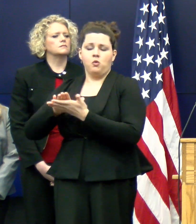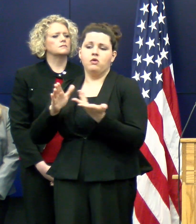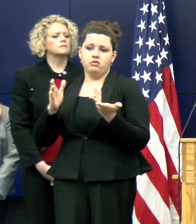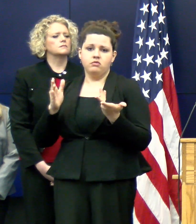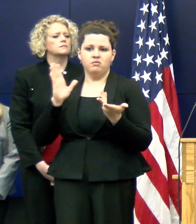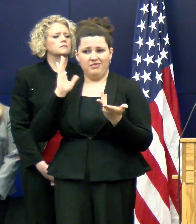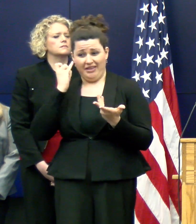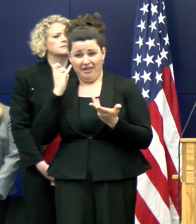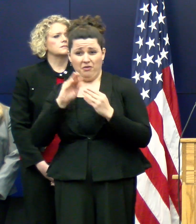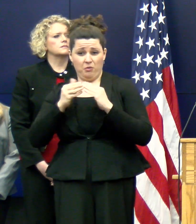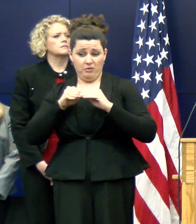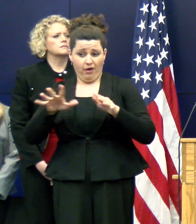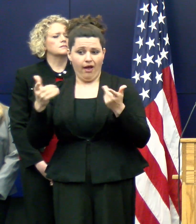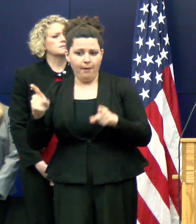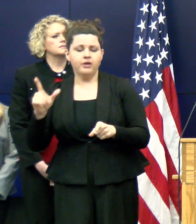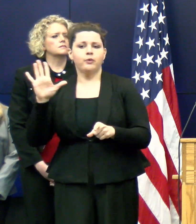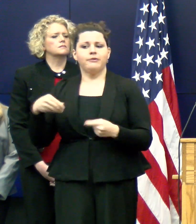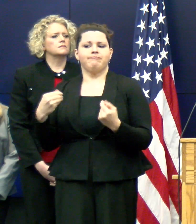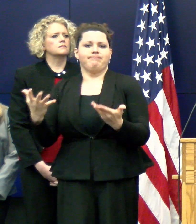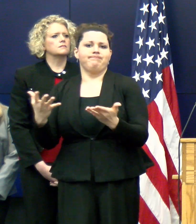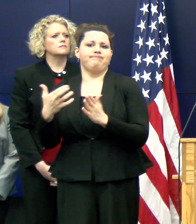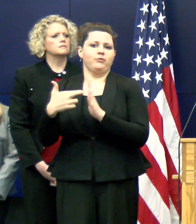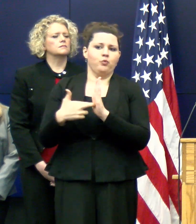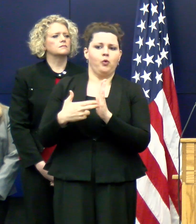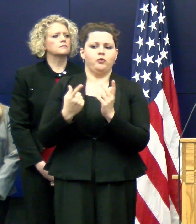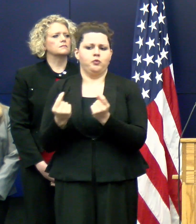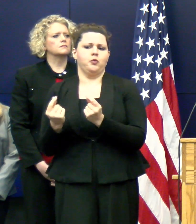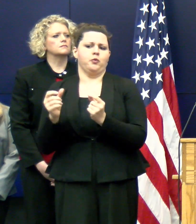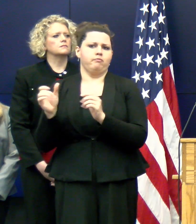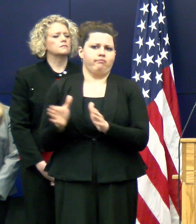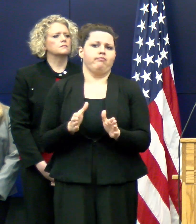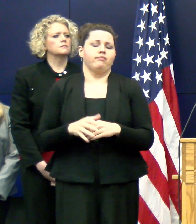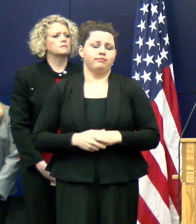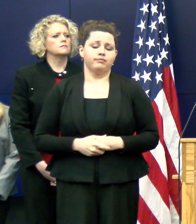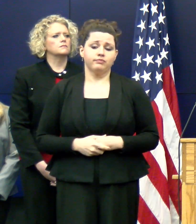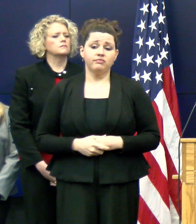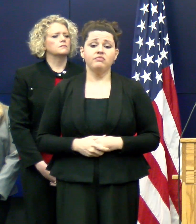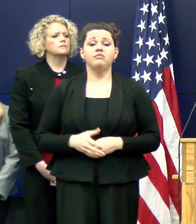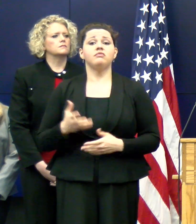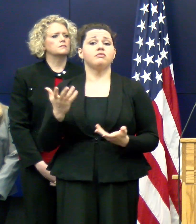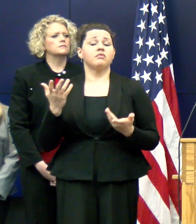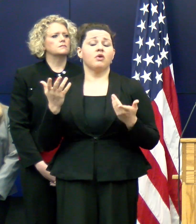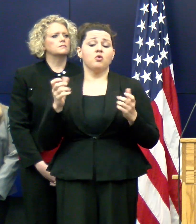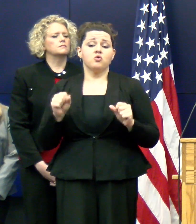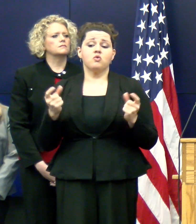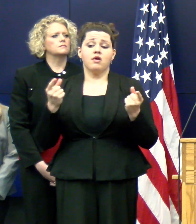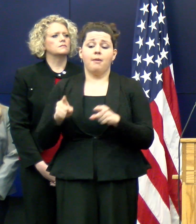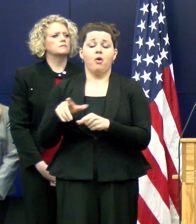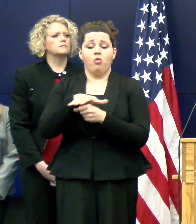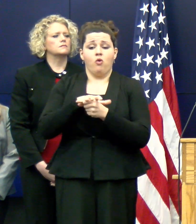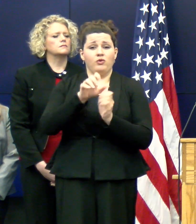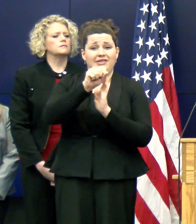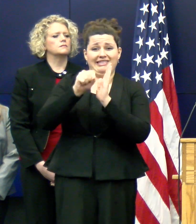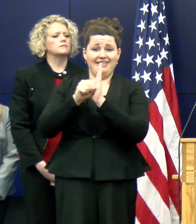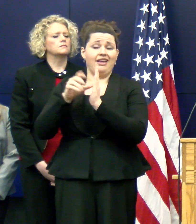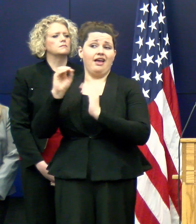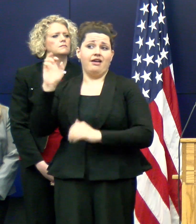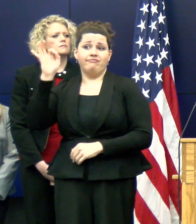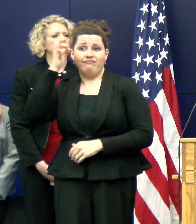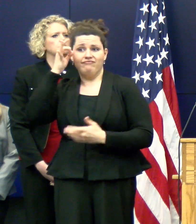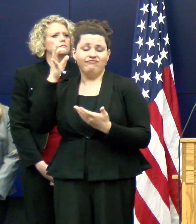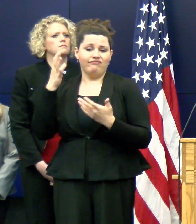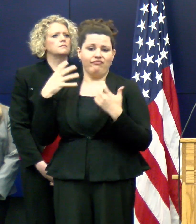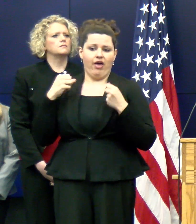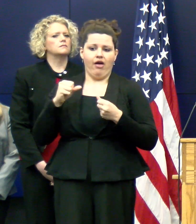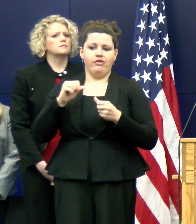spread. Depending on the level of community spread that we could see, local and state public health departments might need to implement